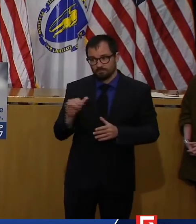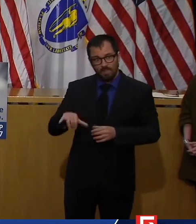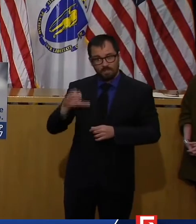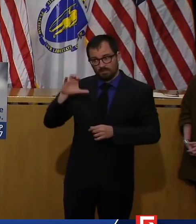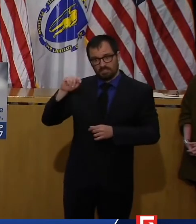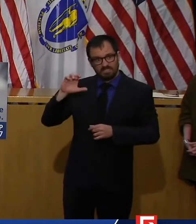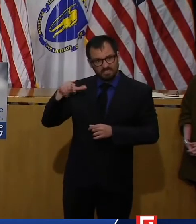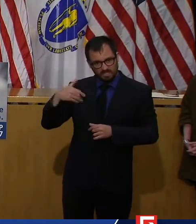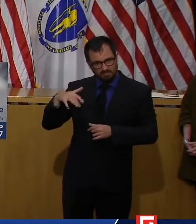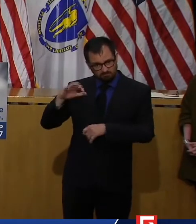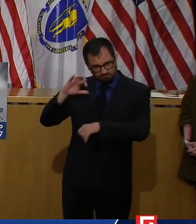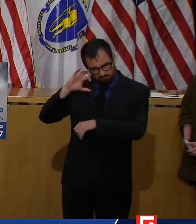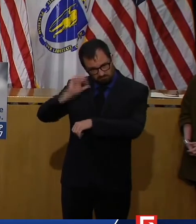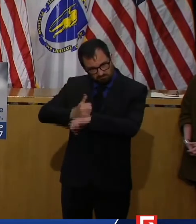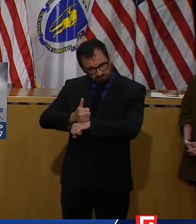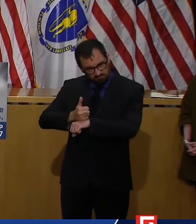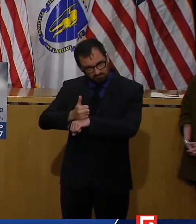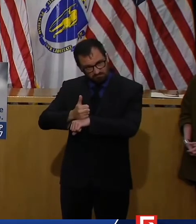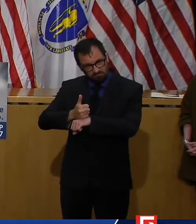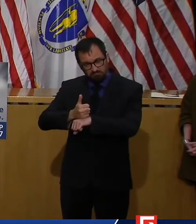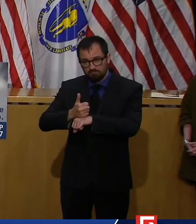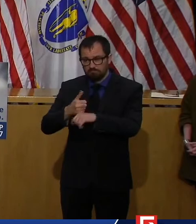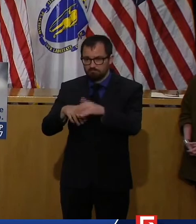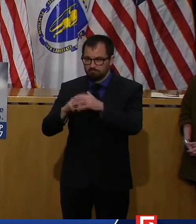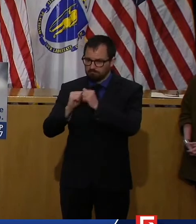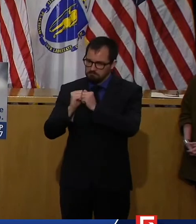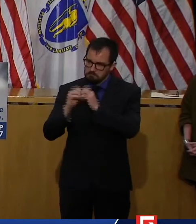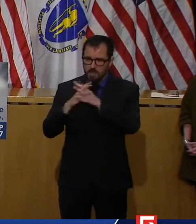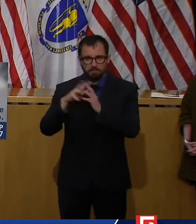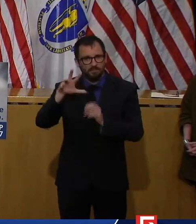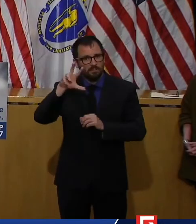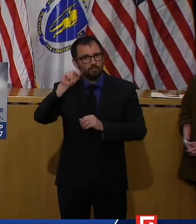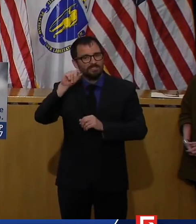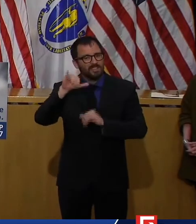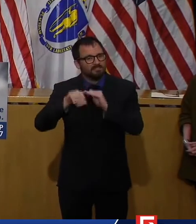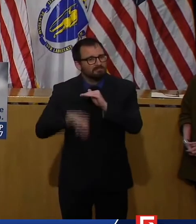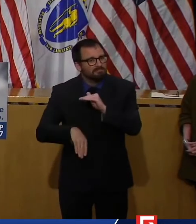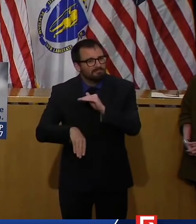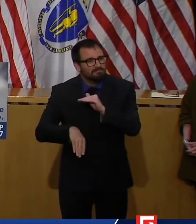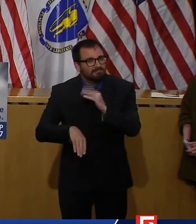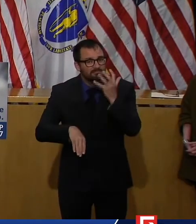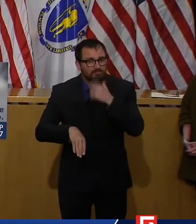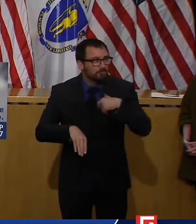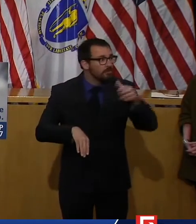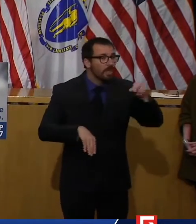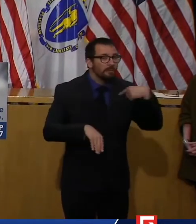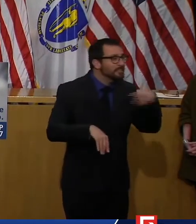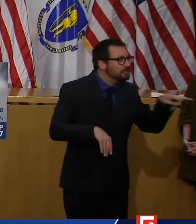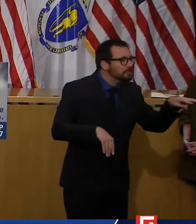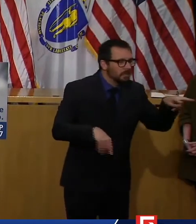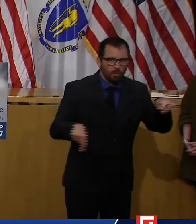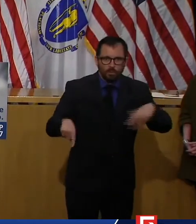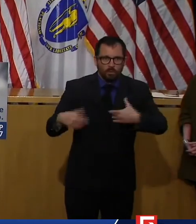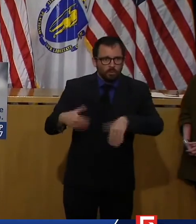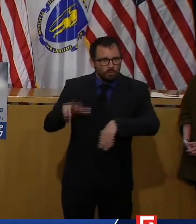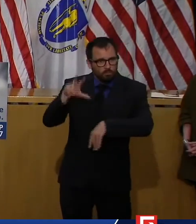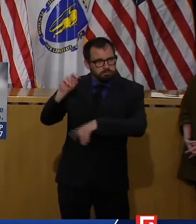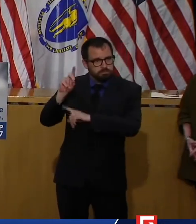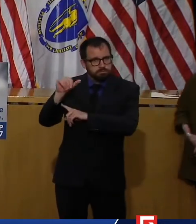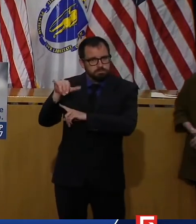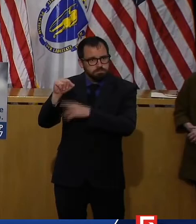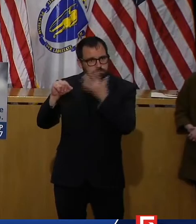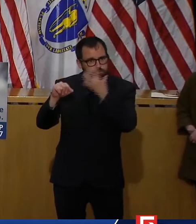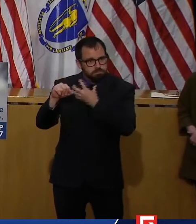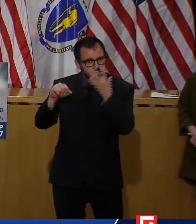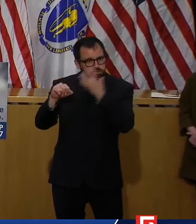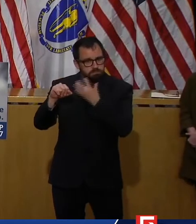platform, a customer relations platform, contact tracing platform, whatever you want to call it, that